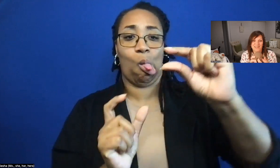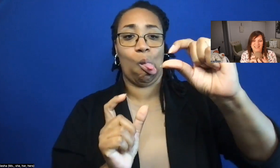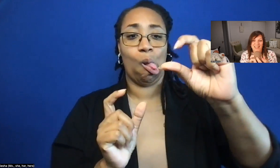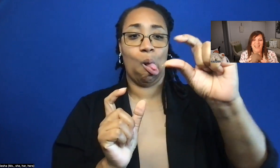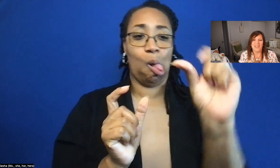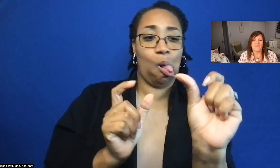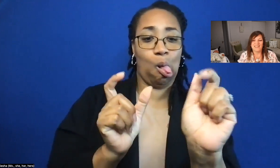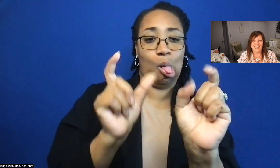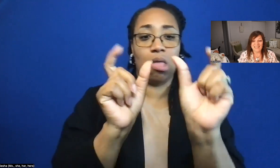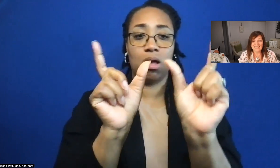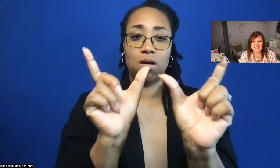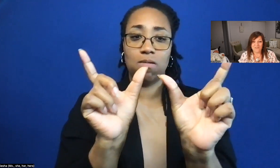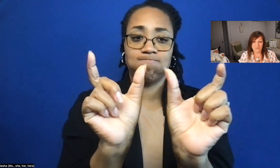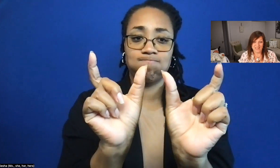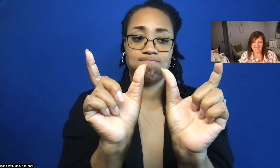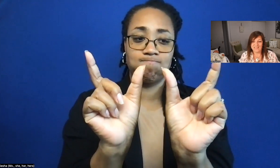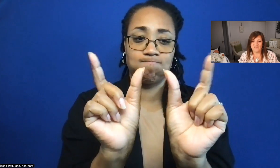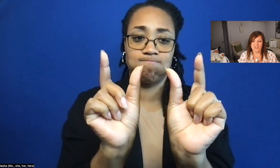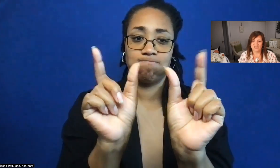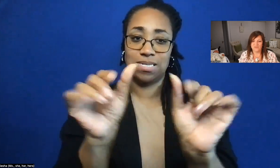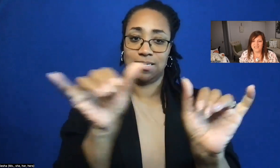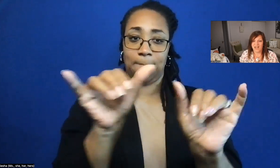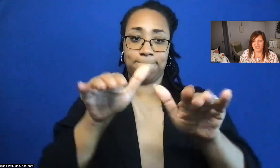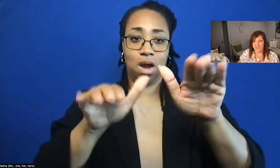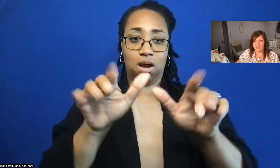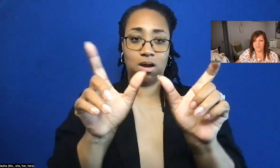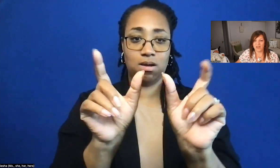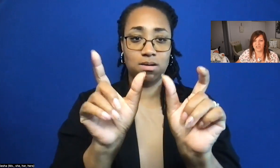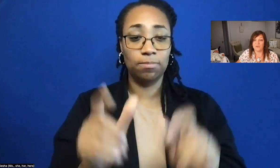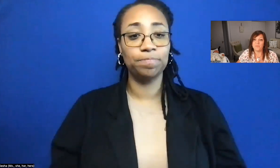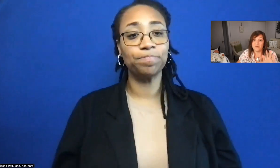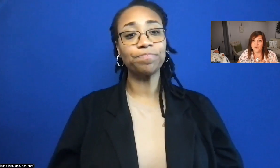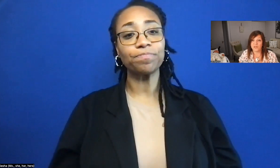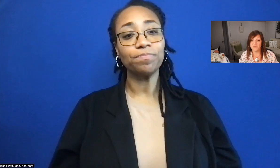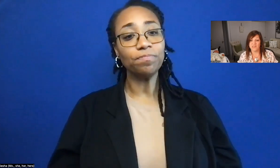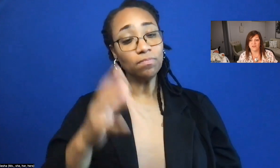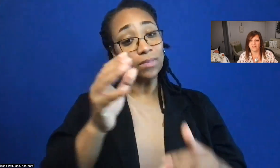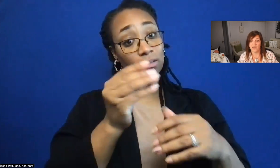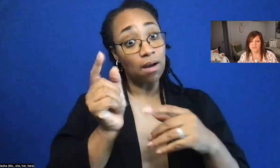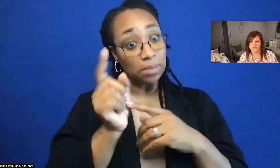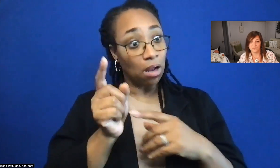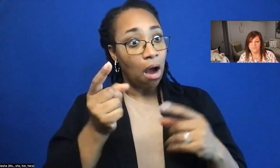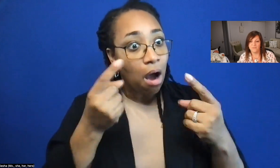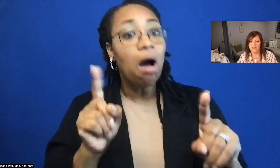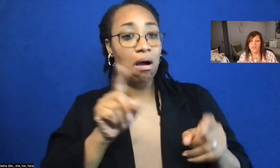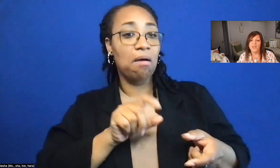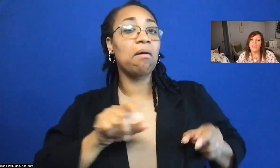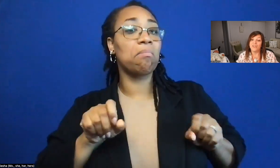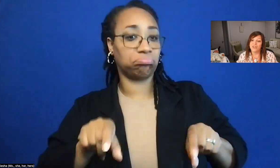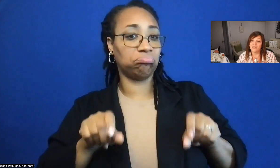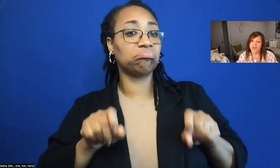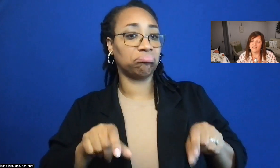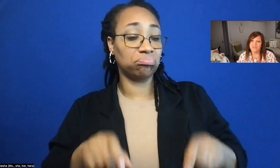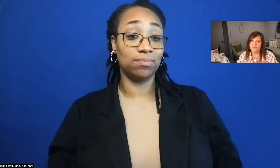nipple. It may take several minutes of gentle massage and compression before you see your colostrum.